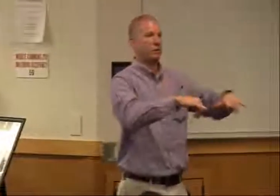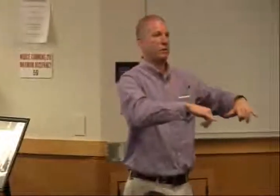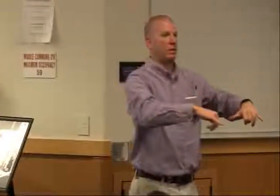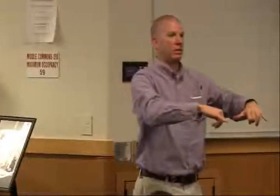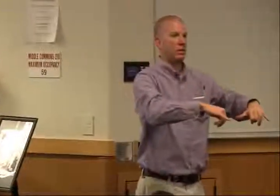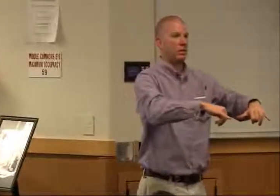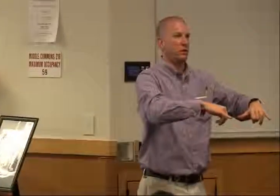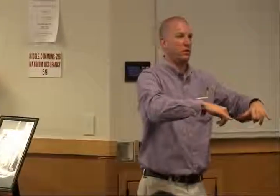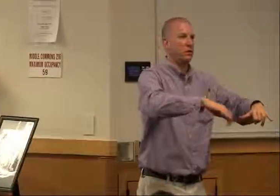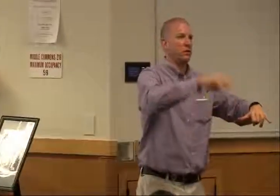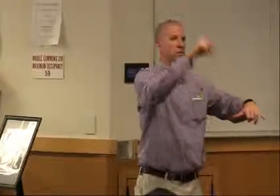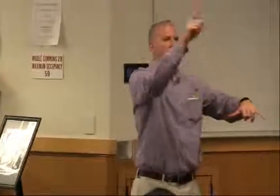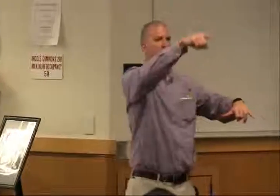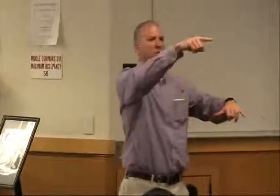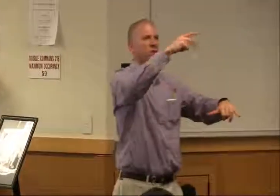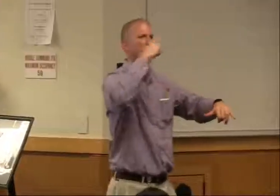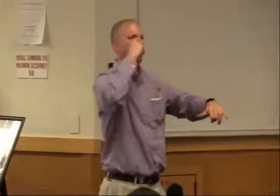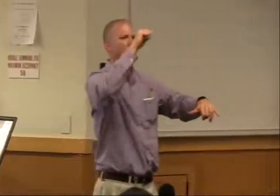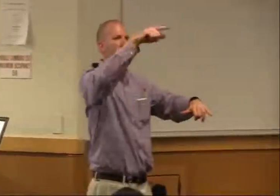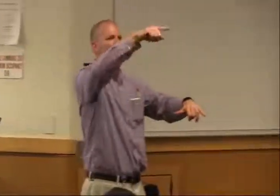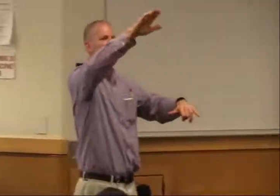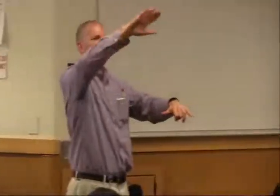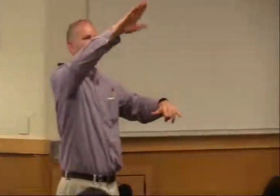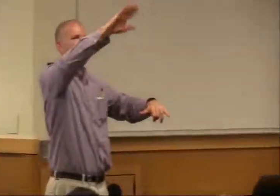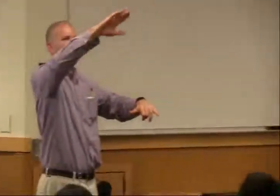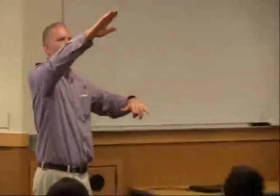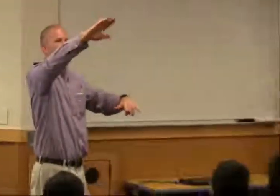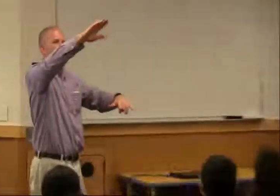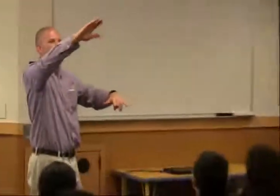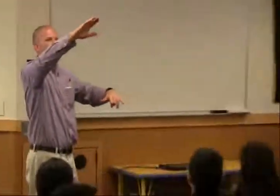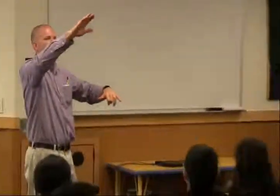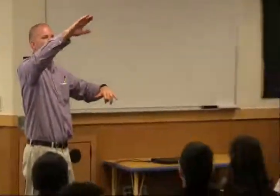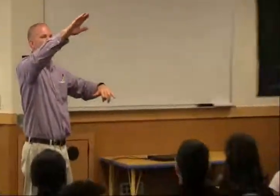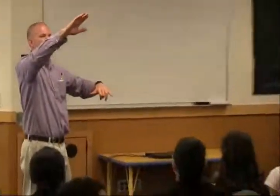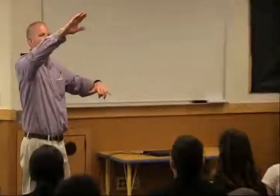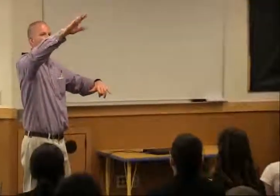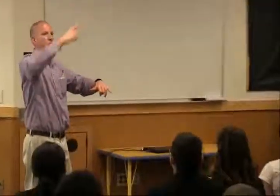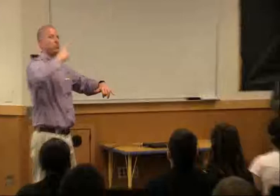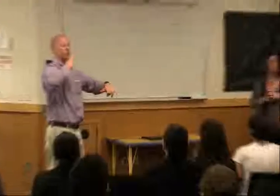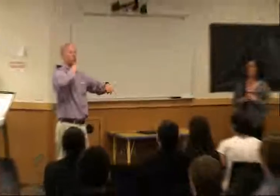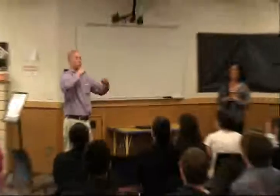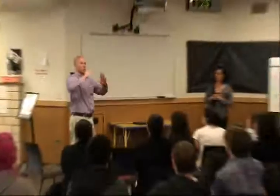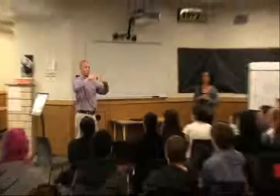Okay. Blue group needs to stay. I'm so nervous.